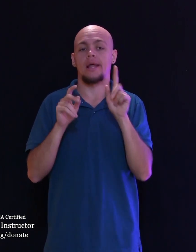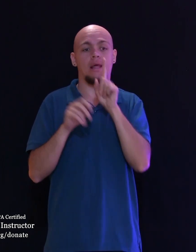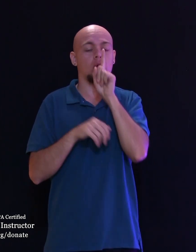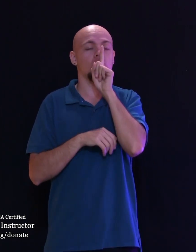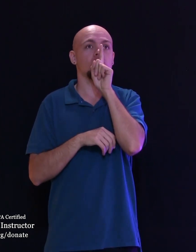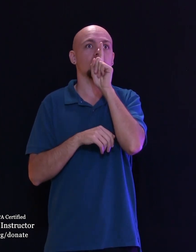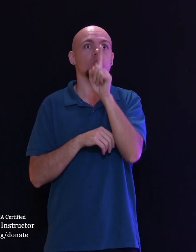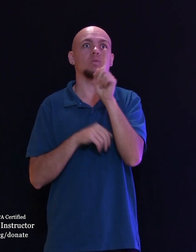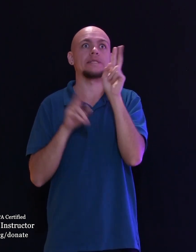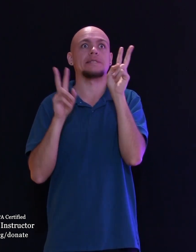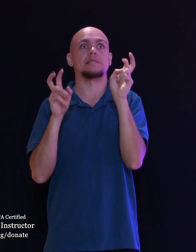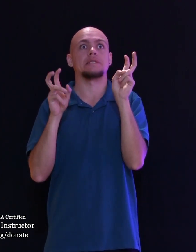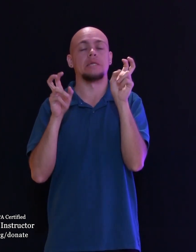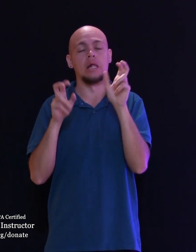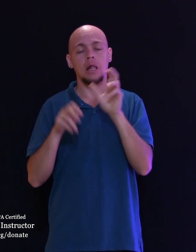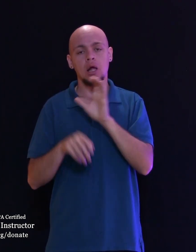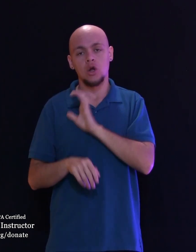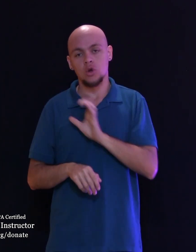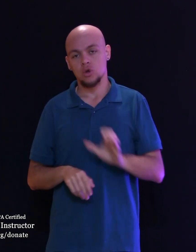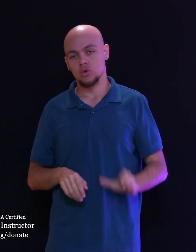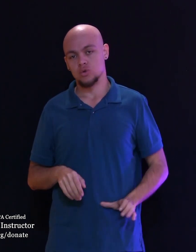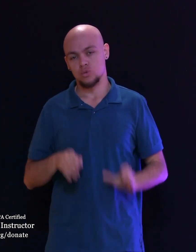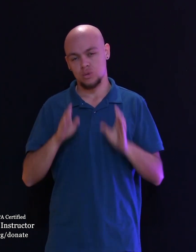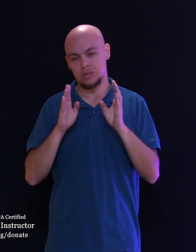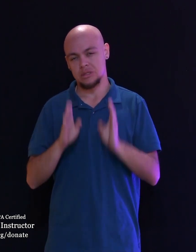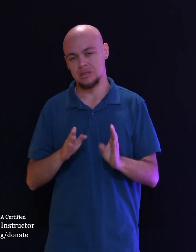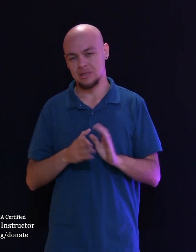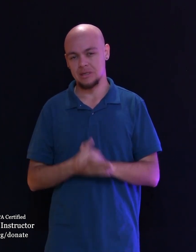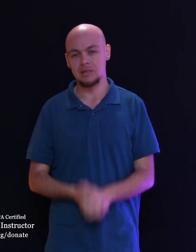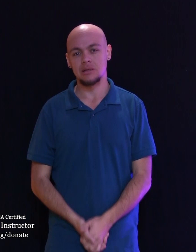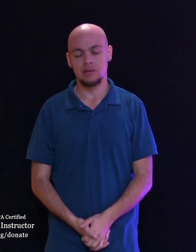a real Christian.